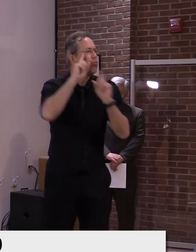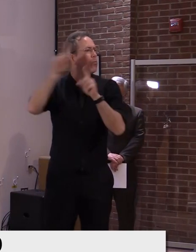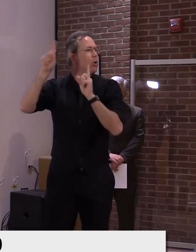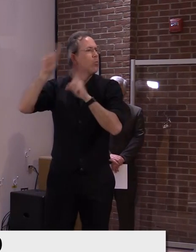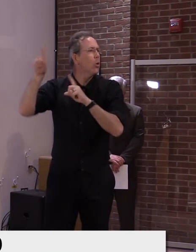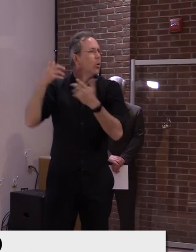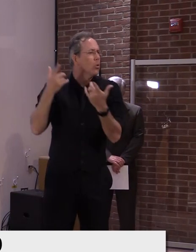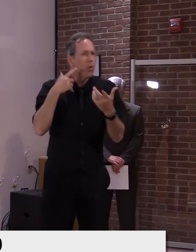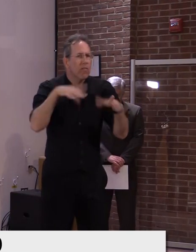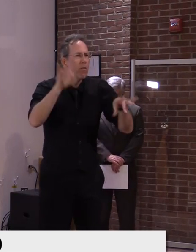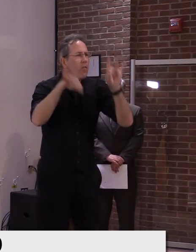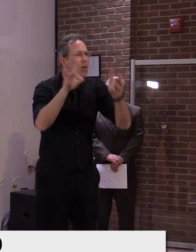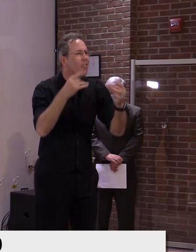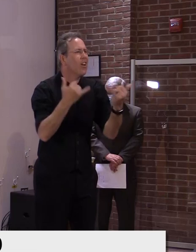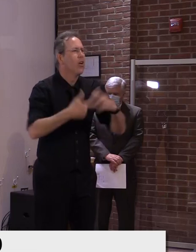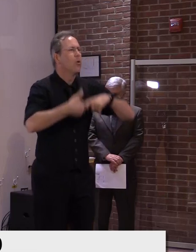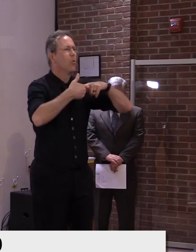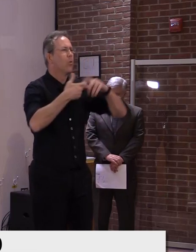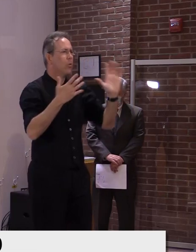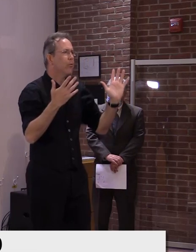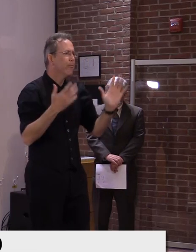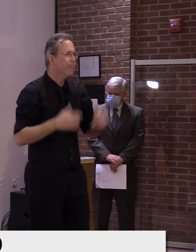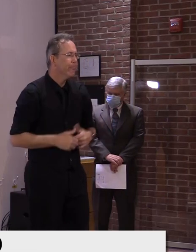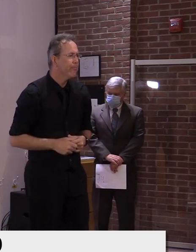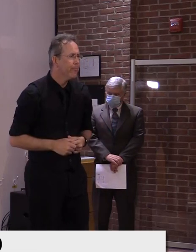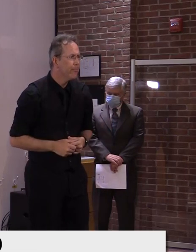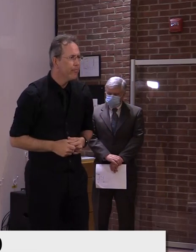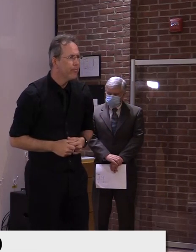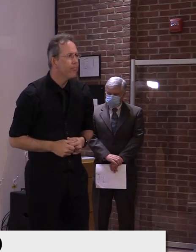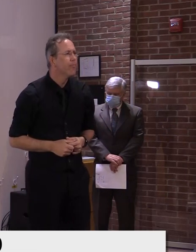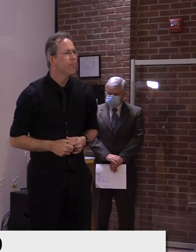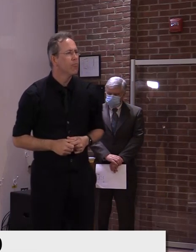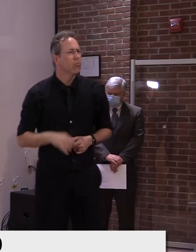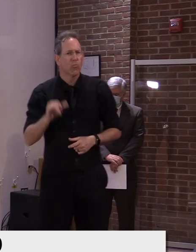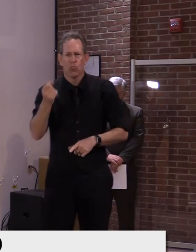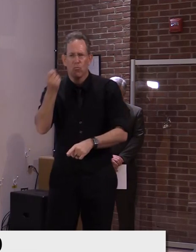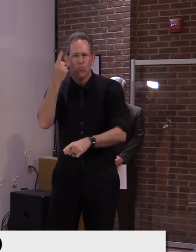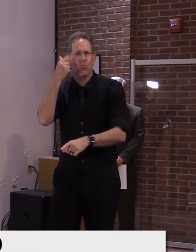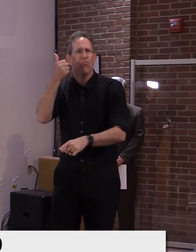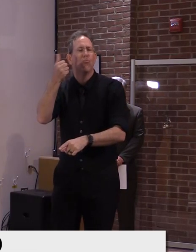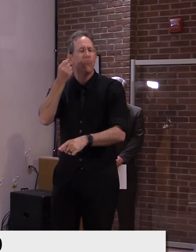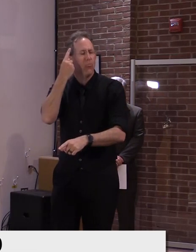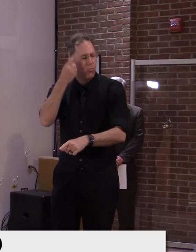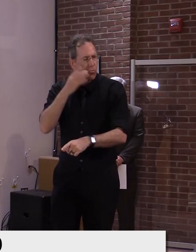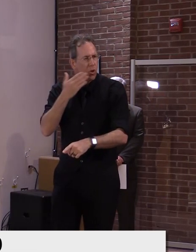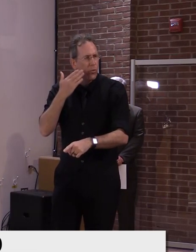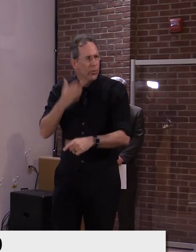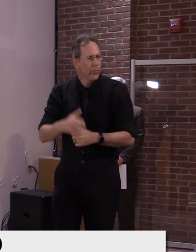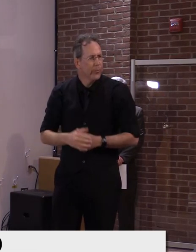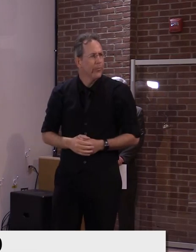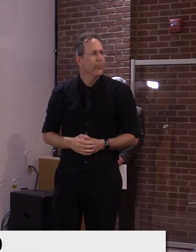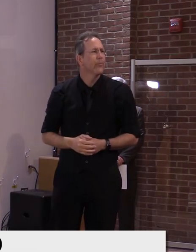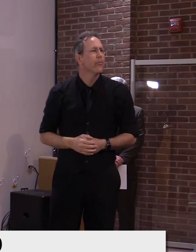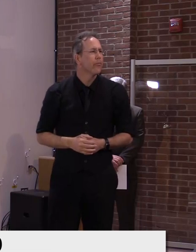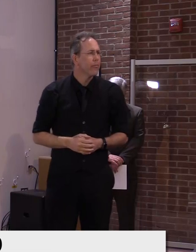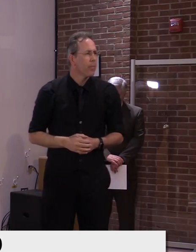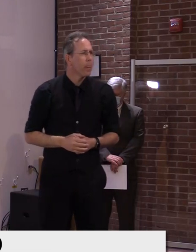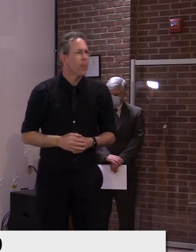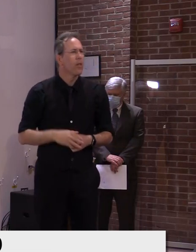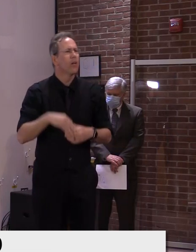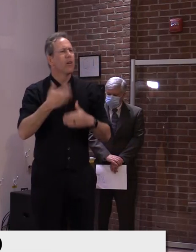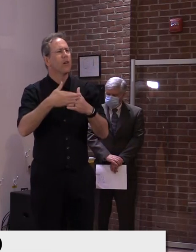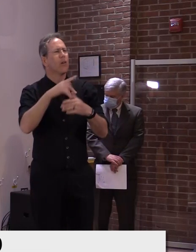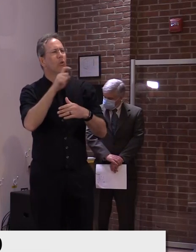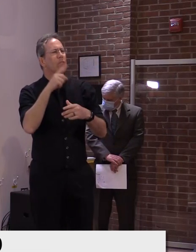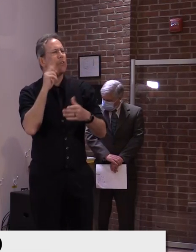Okay. I just was trying to make sure I understood it correctly. So my question today, maybe for Secretary Smith, does the